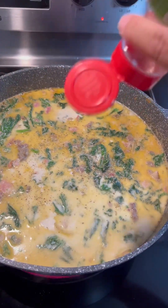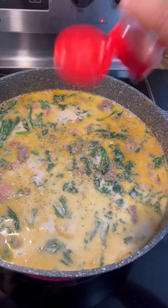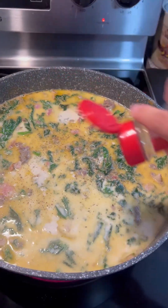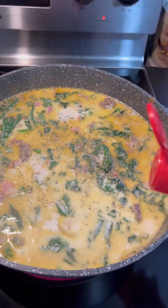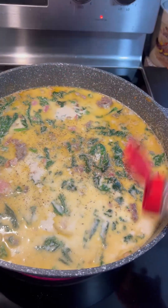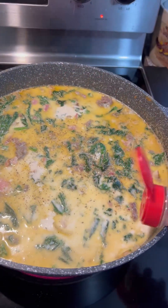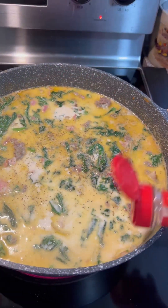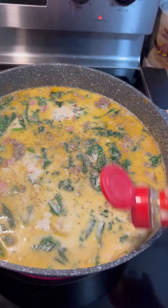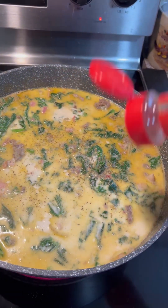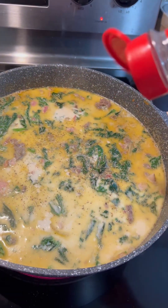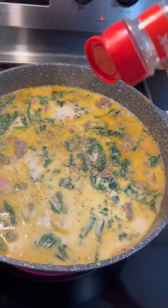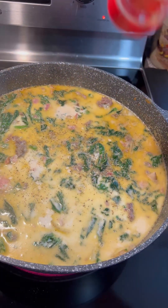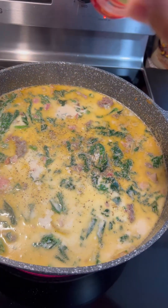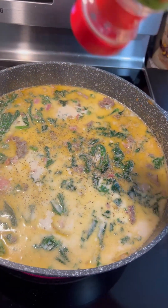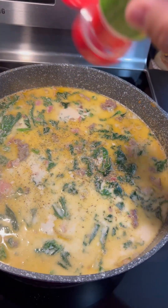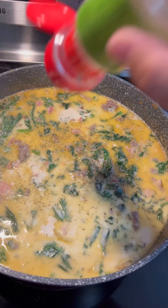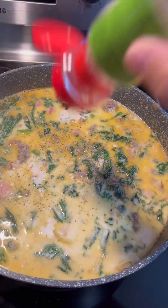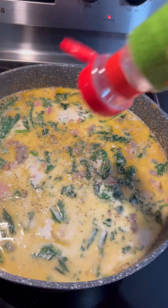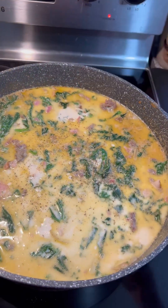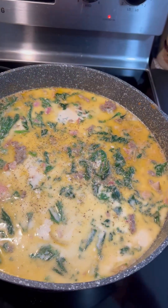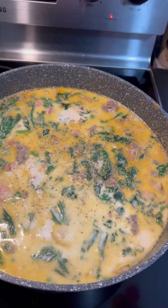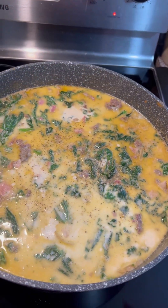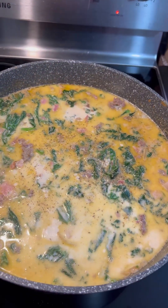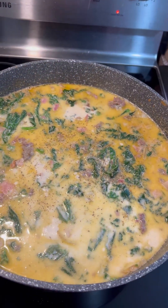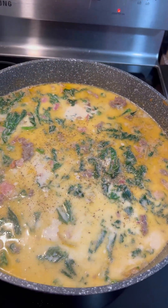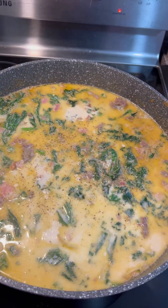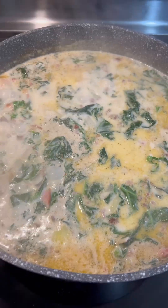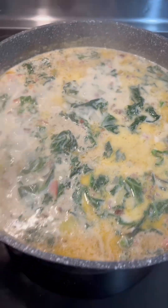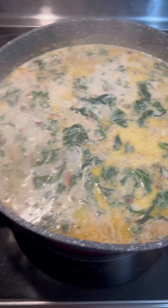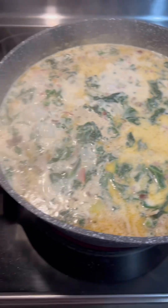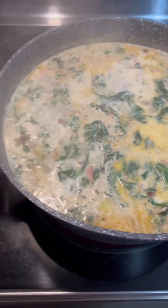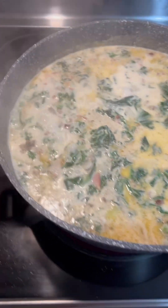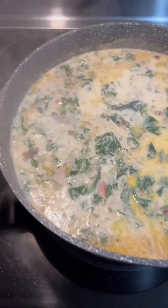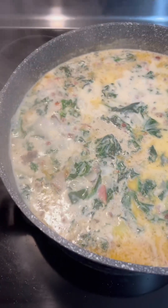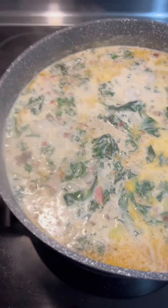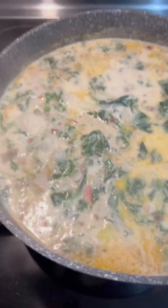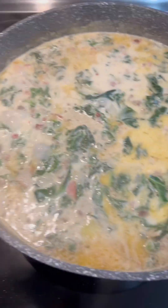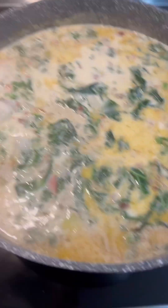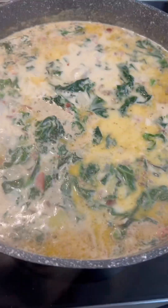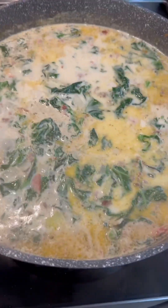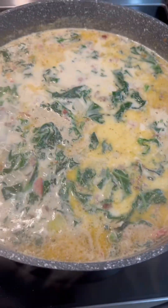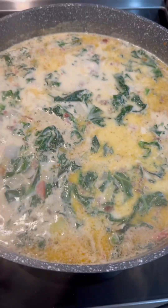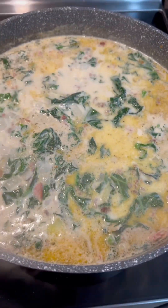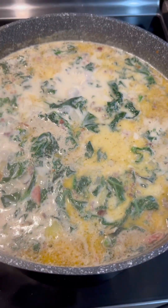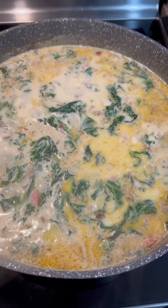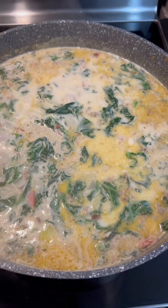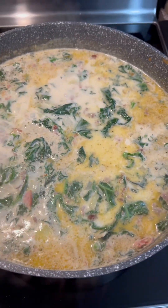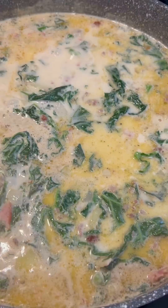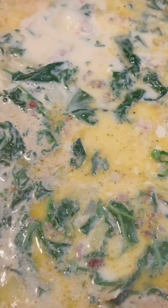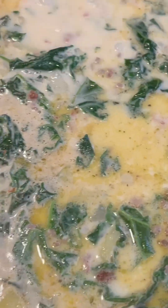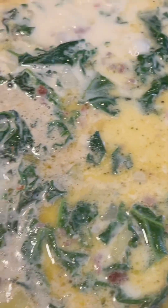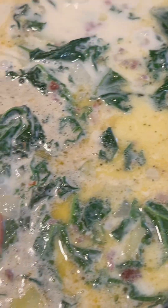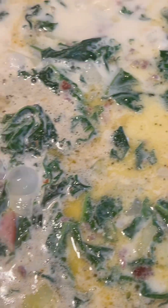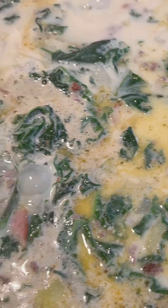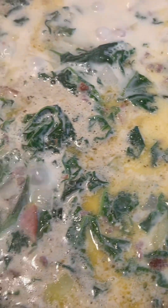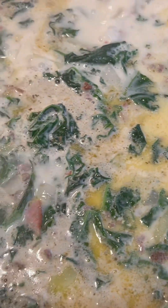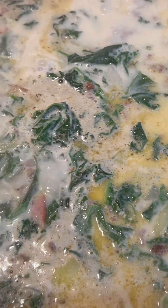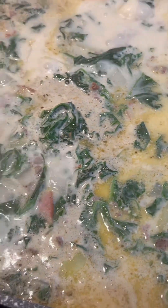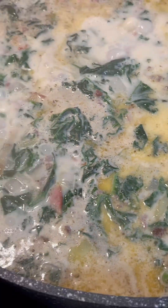a little bit according to our family needs. Last, you'll put in the Italian seasoning. Sprinkle